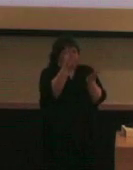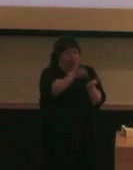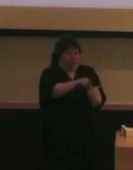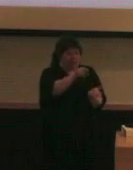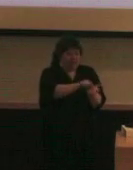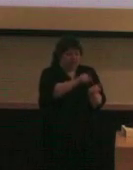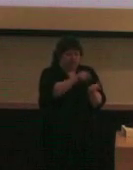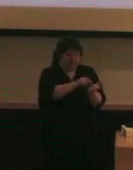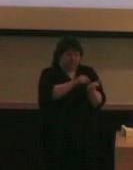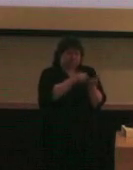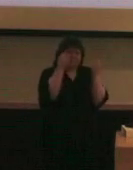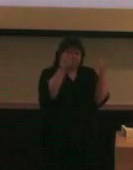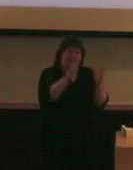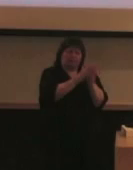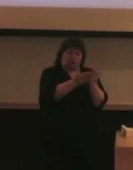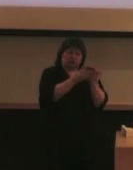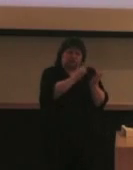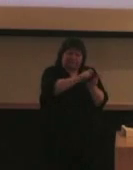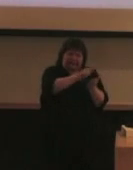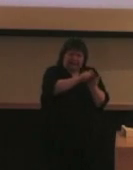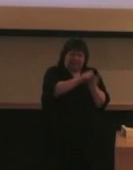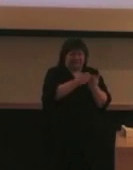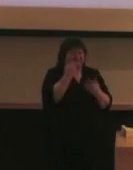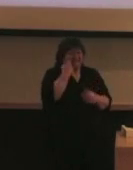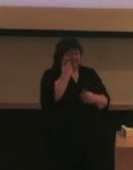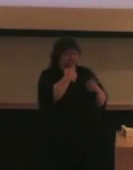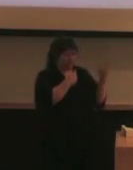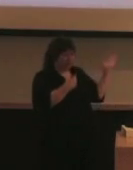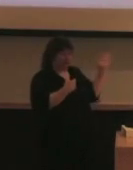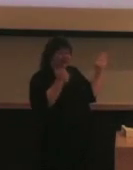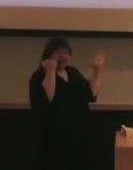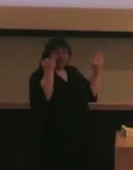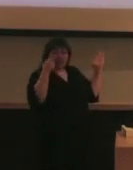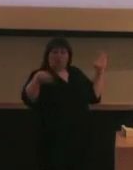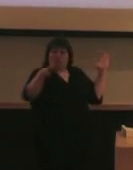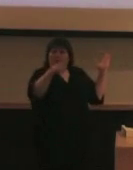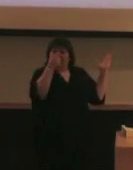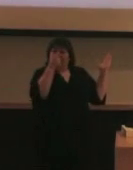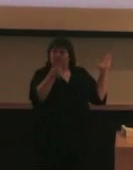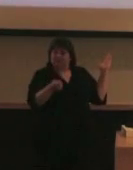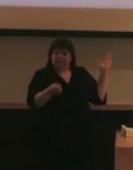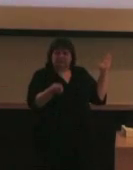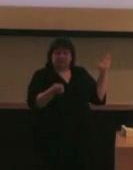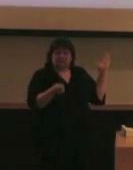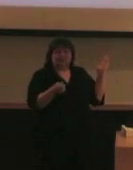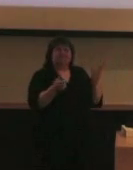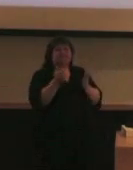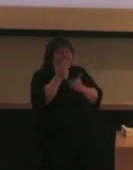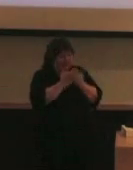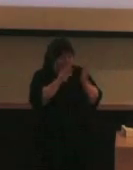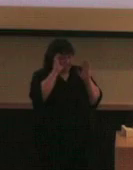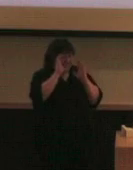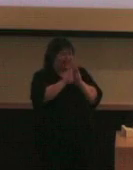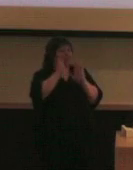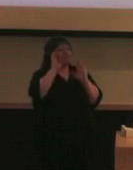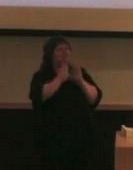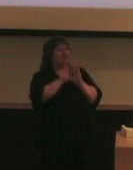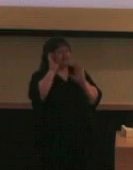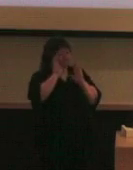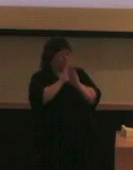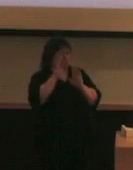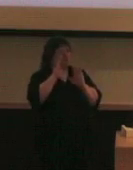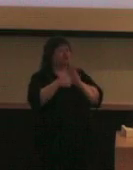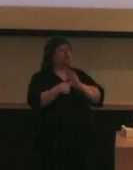lot of work, but this is one of his most recent books. And actually, if anyone's interested, some of those pictures that I'm going to go